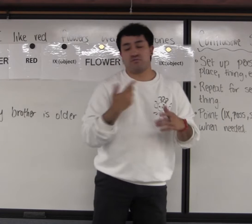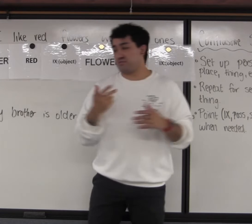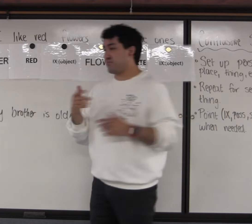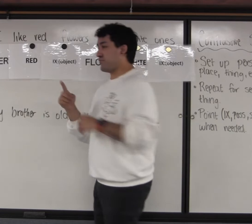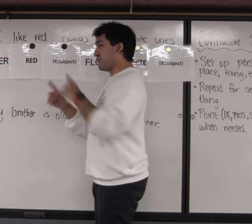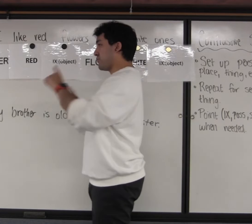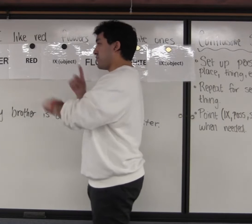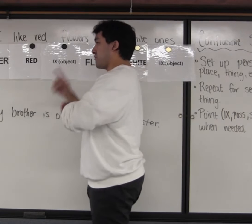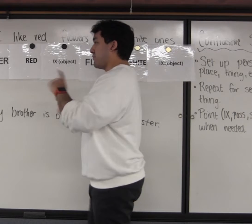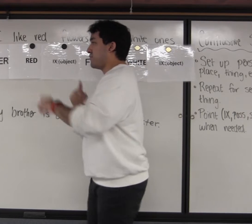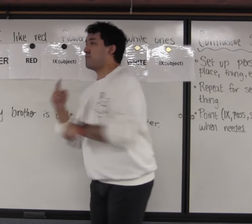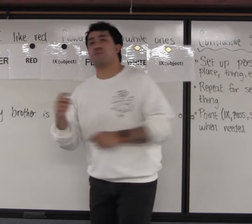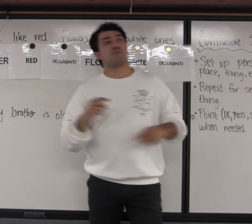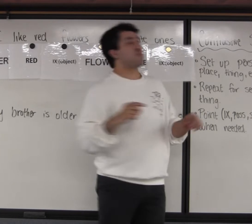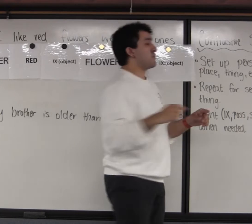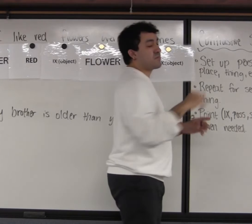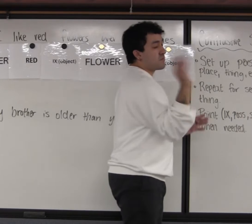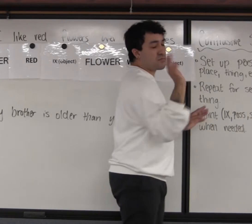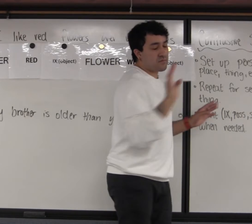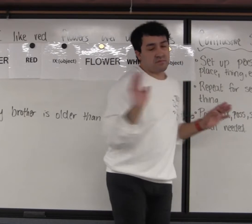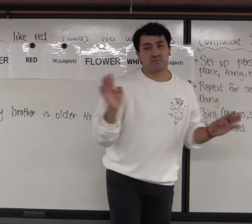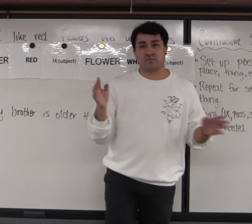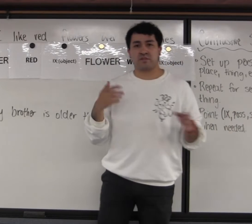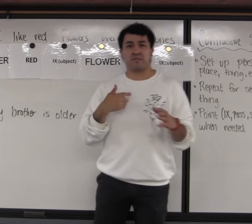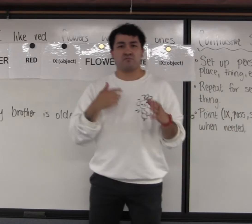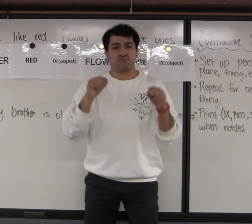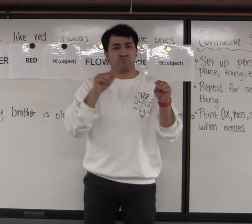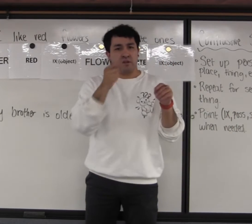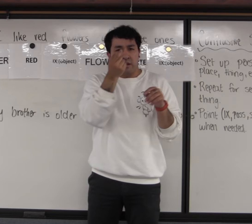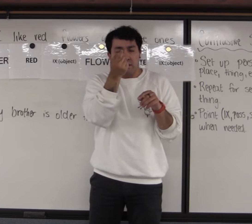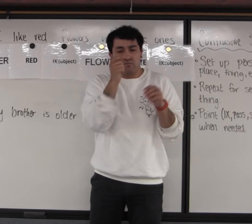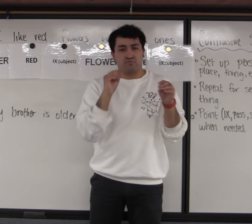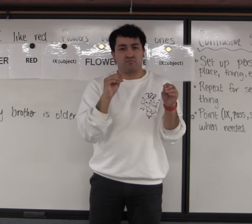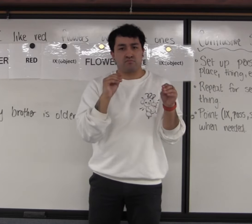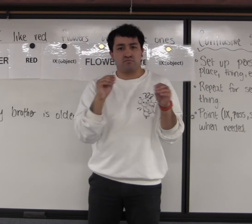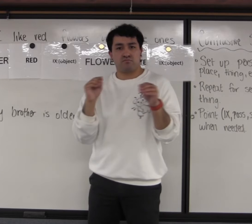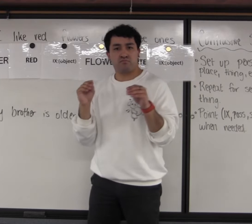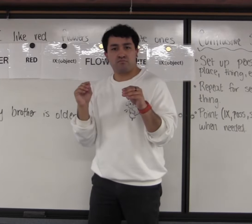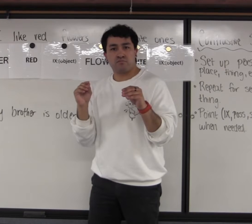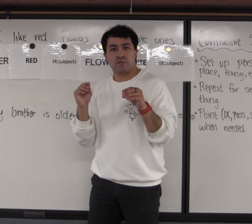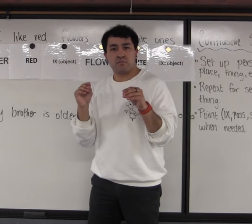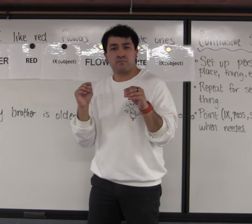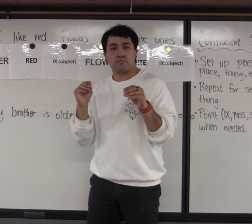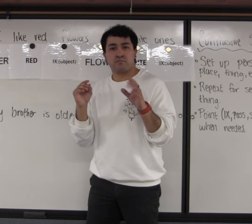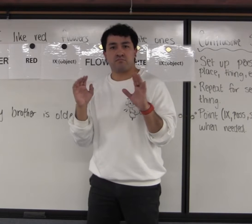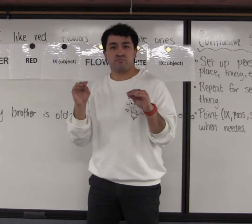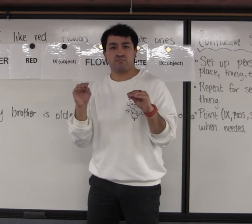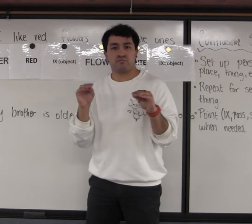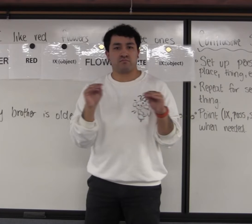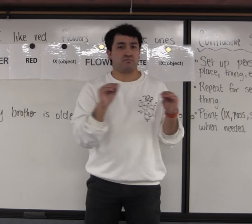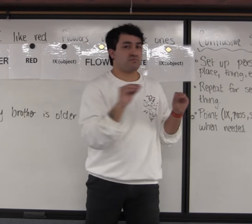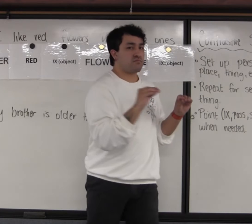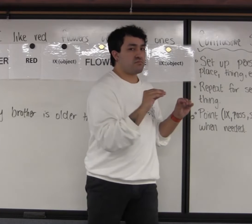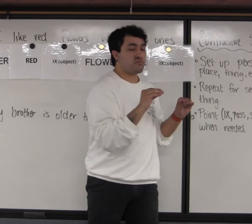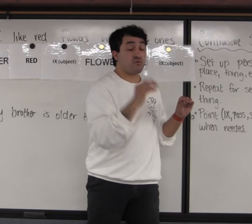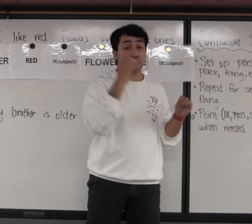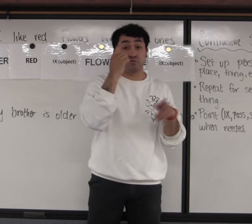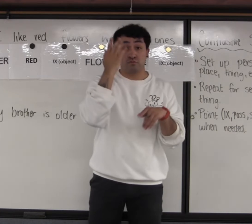the red flowers, and then white. And I'm not saying like don't go crazy, don't look like that where you're not looking at anybody. You're just doing a